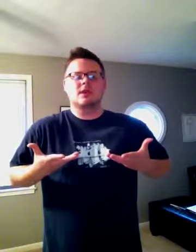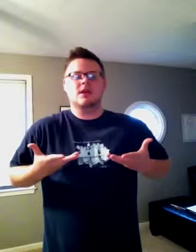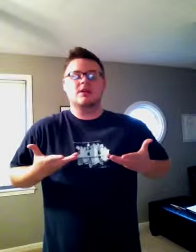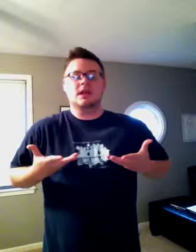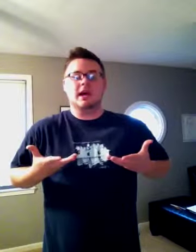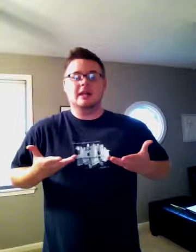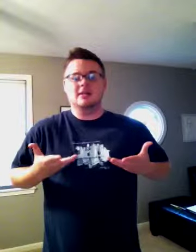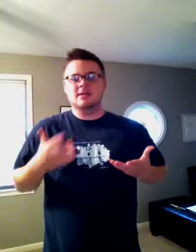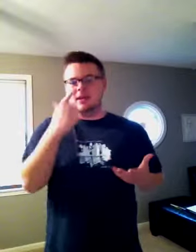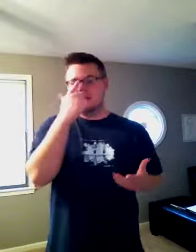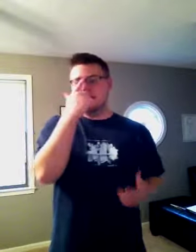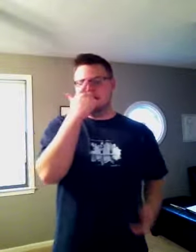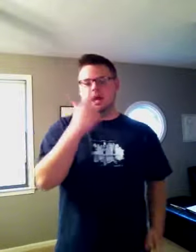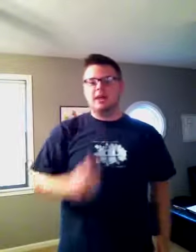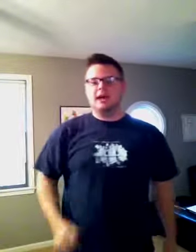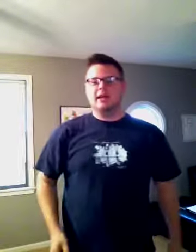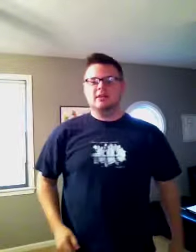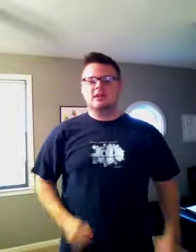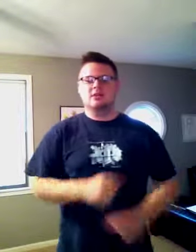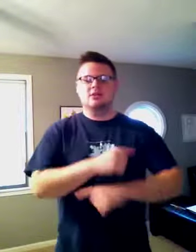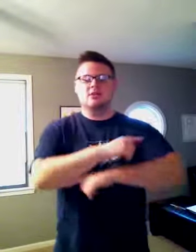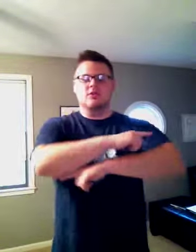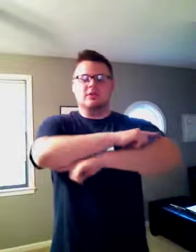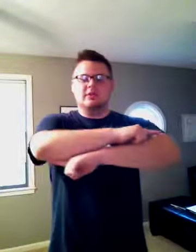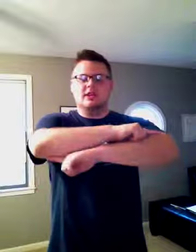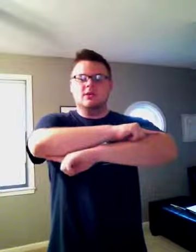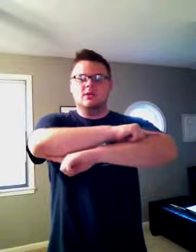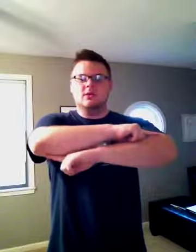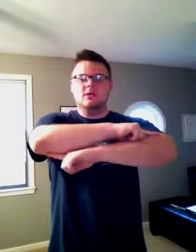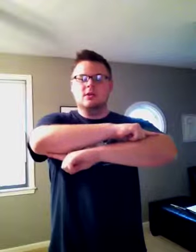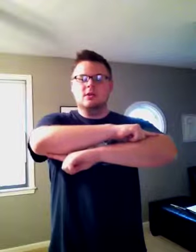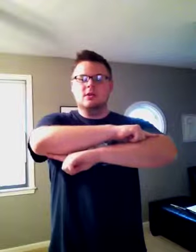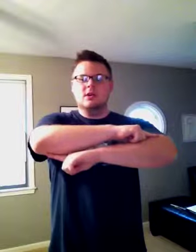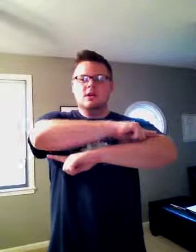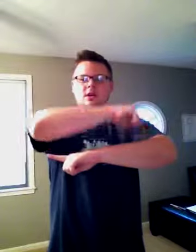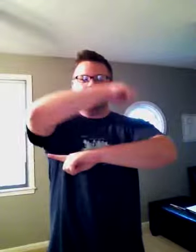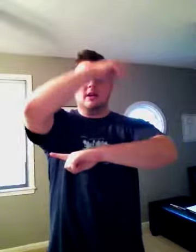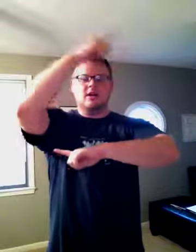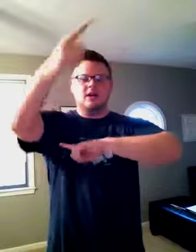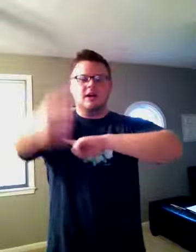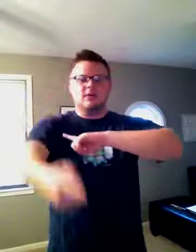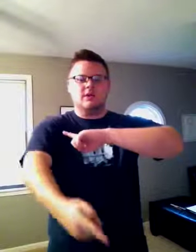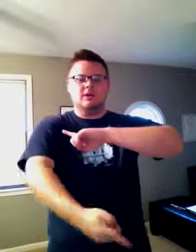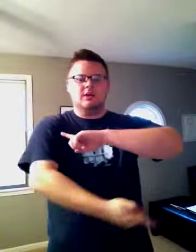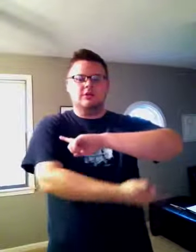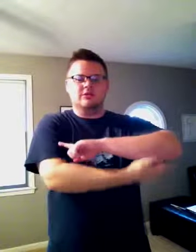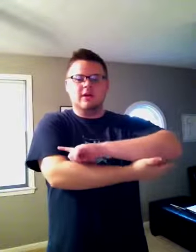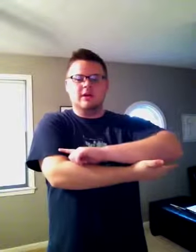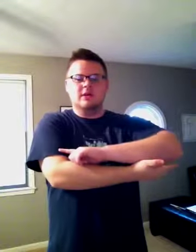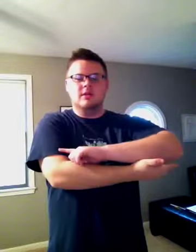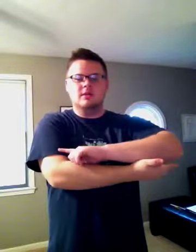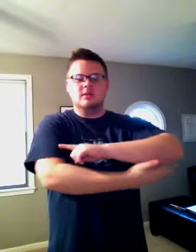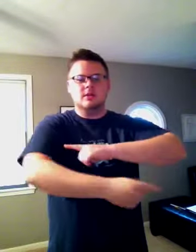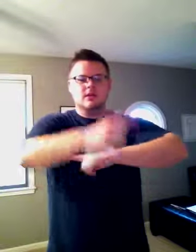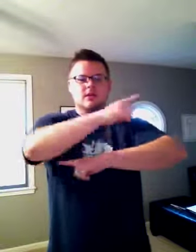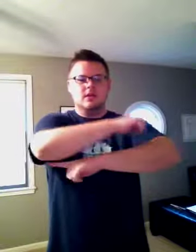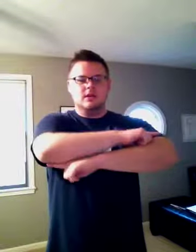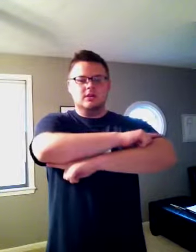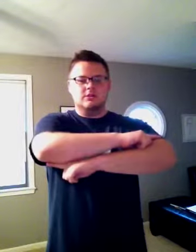the night. At night, you're almost going to do like a clock whenever it goes around. You'll start